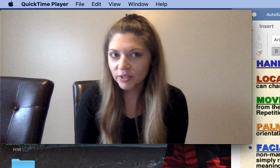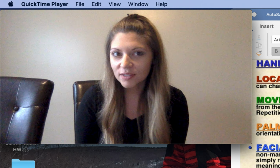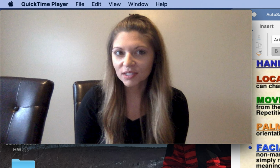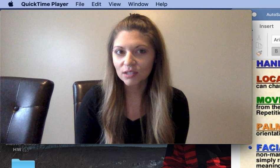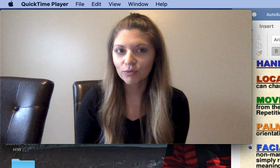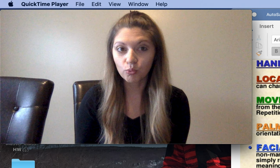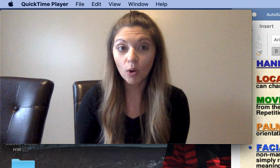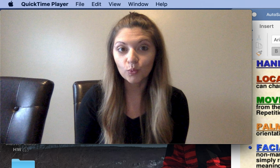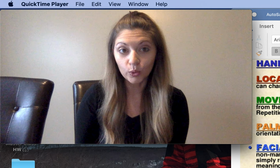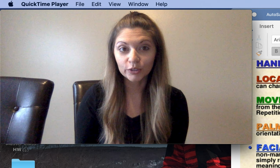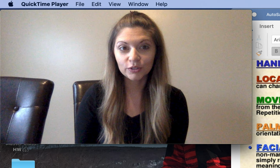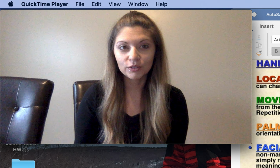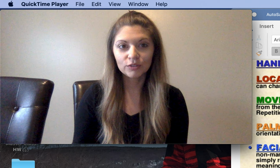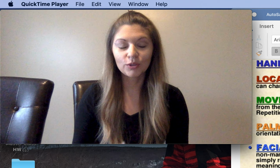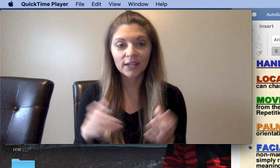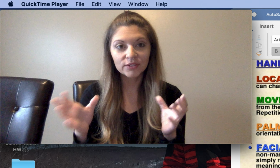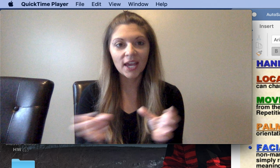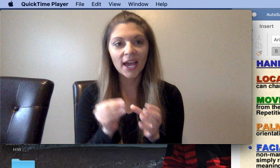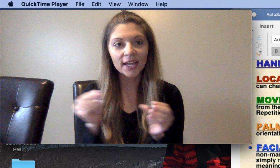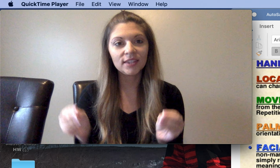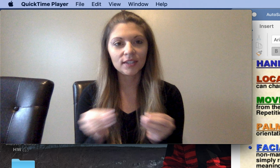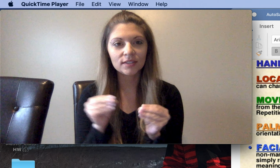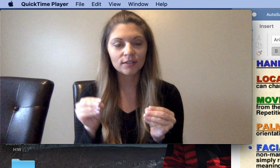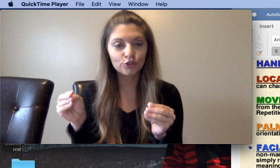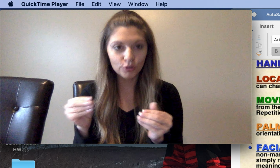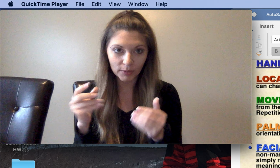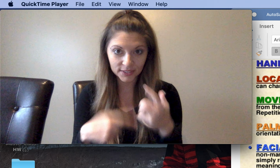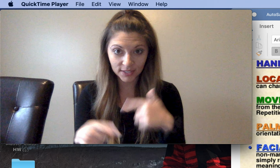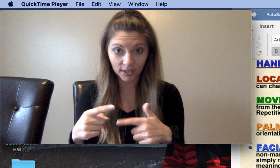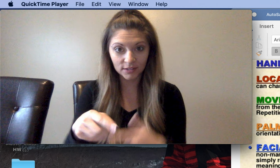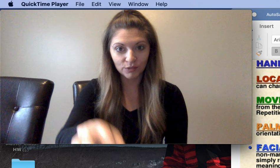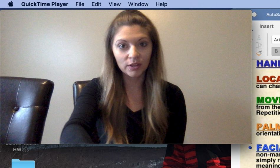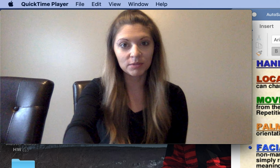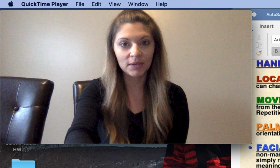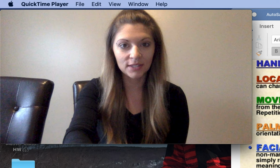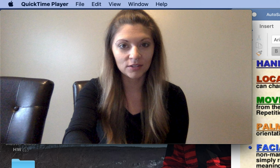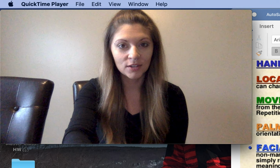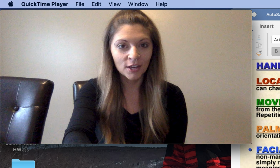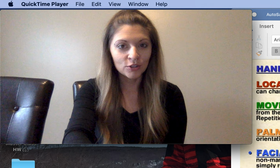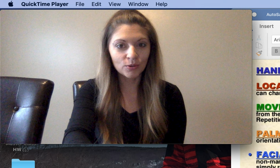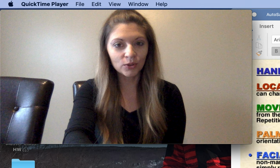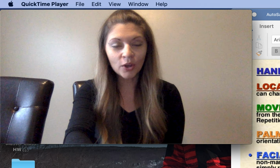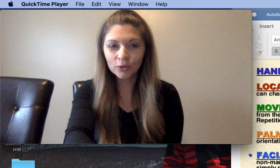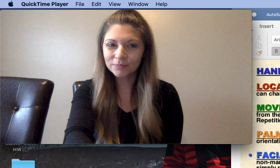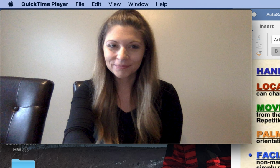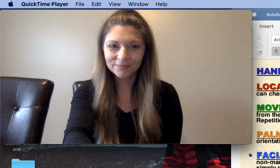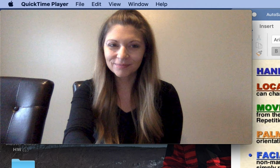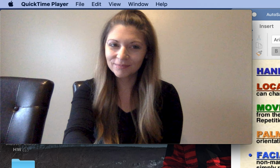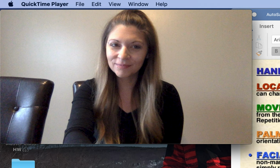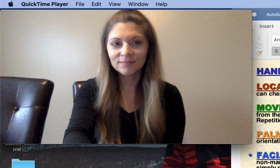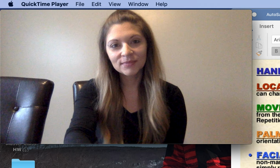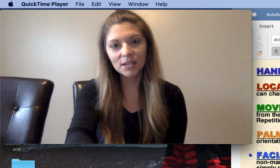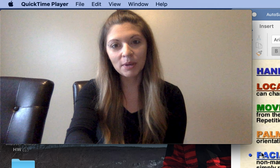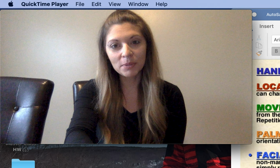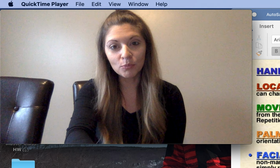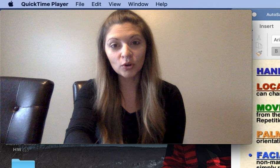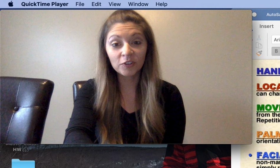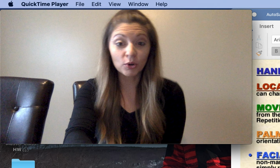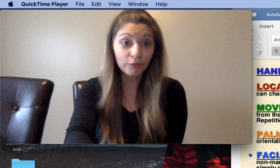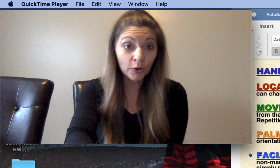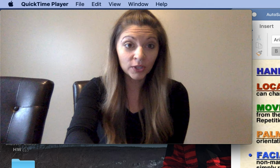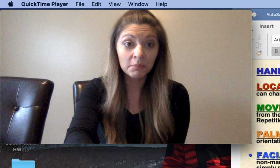what was successful? What worked? So I have to add these to my signs for them to make sense. So alone, it might